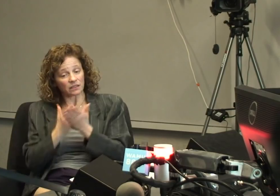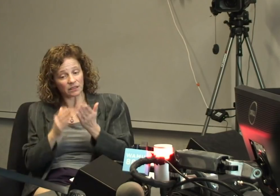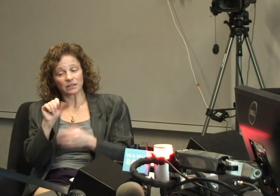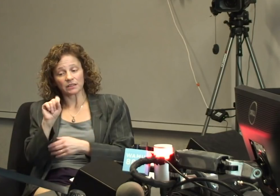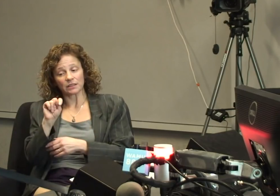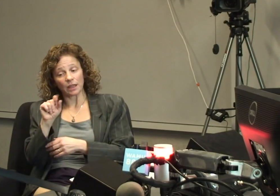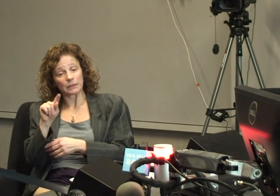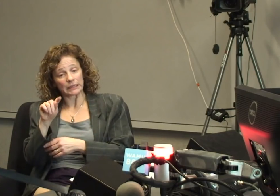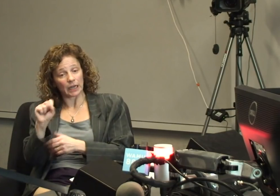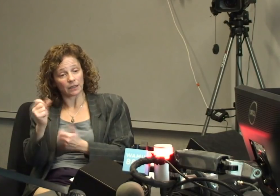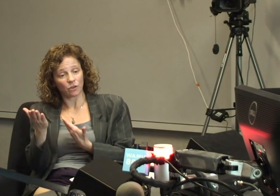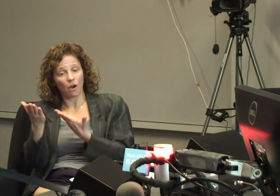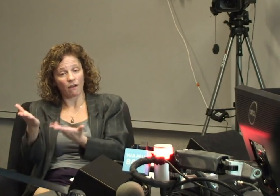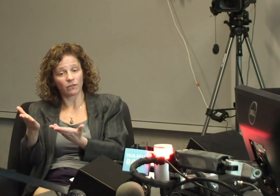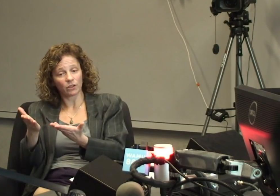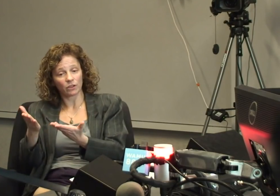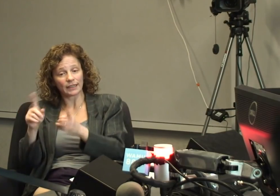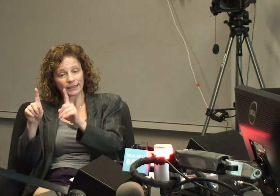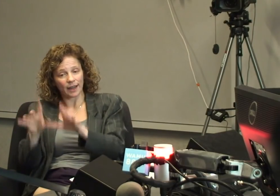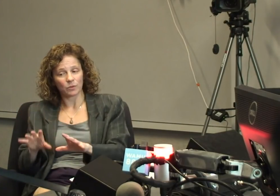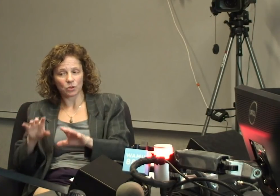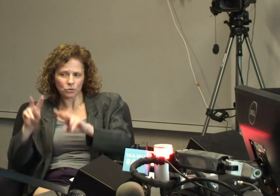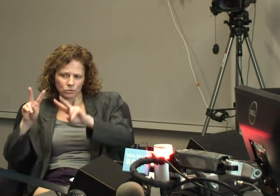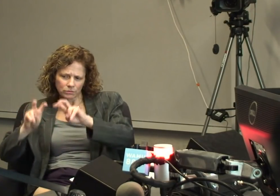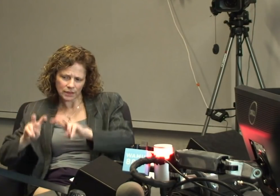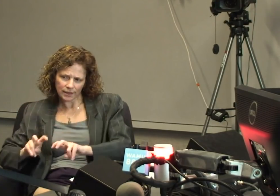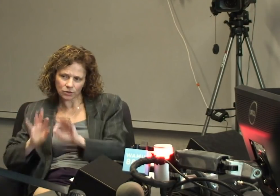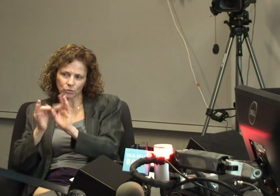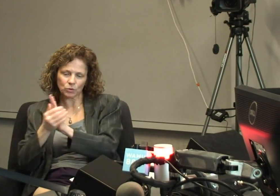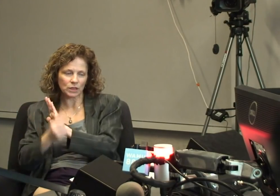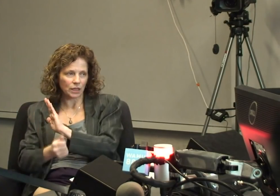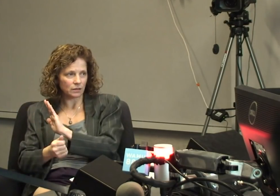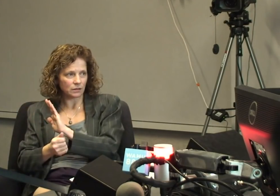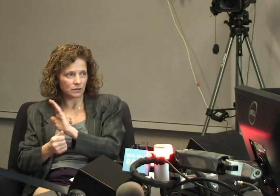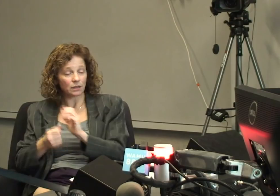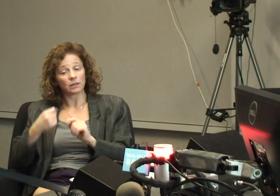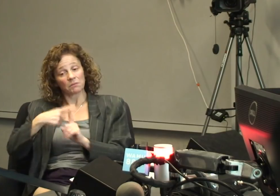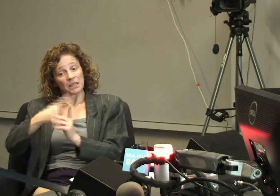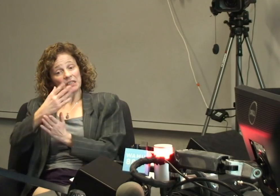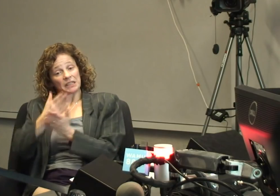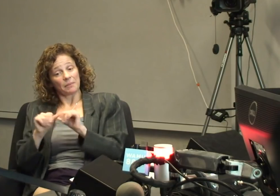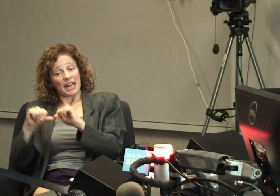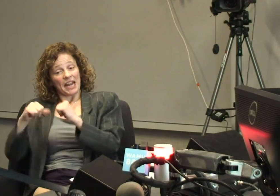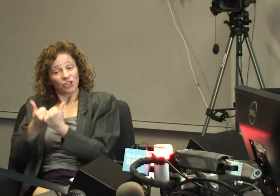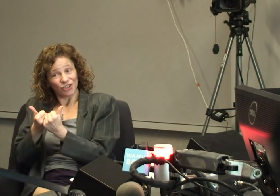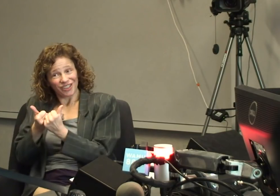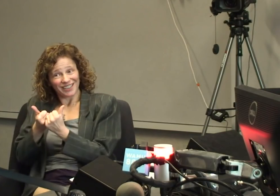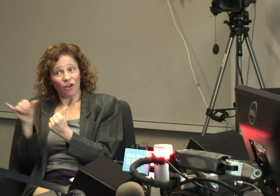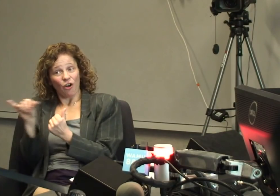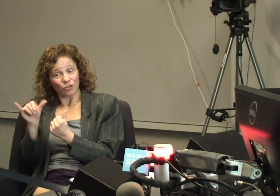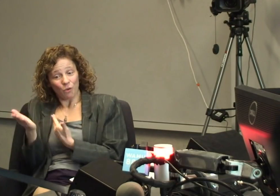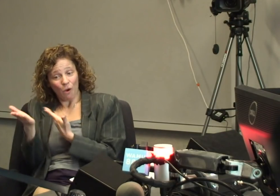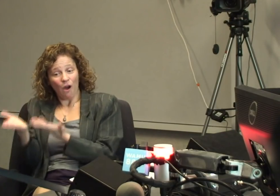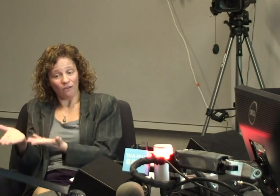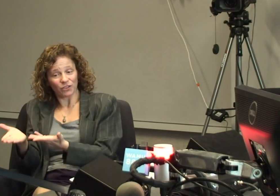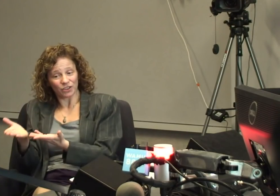exam for interpreters. Some states actually offer an examination to assess an interpreter skills and qualifications. In addition, agencies,